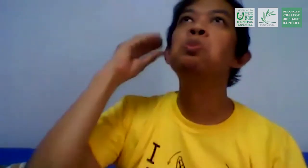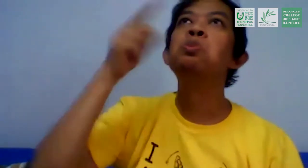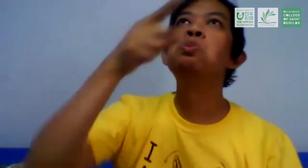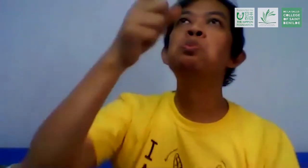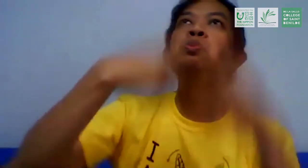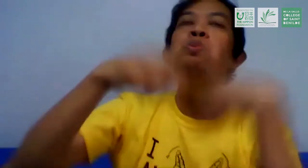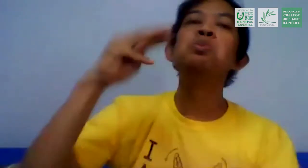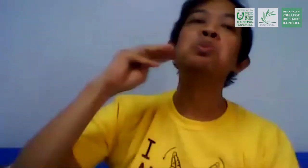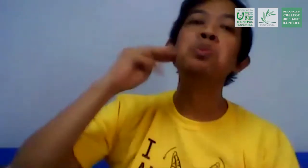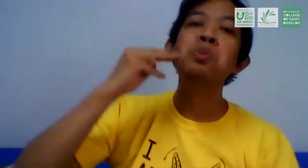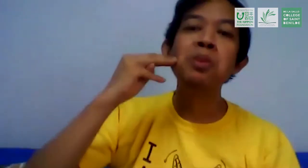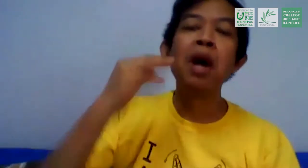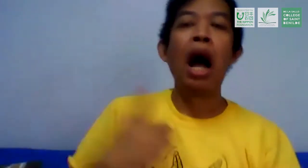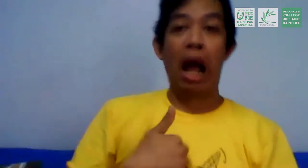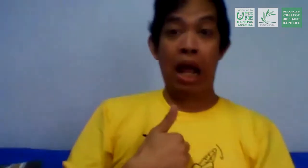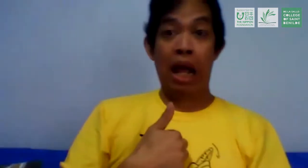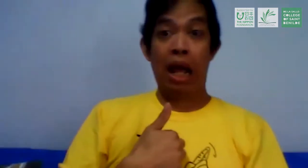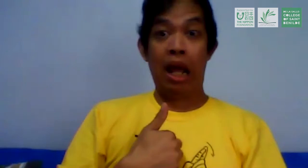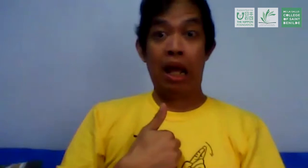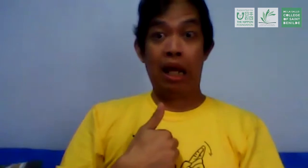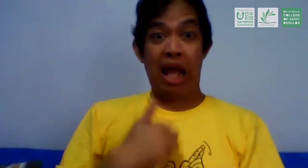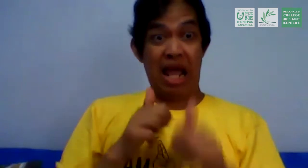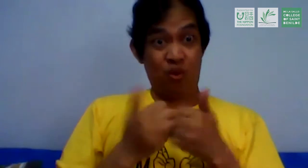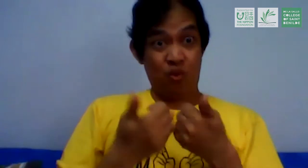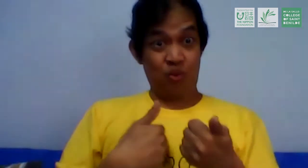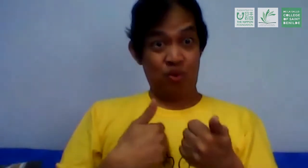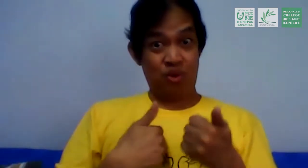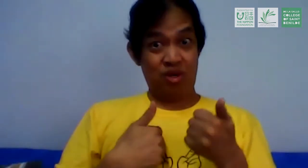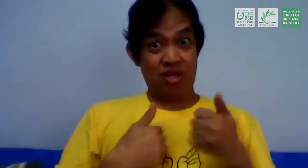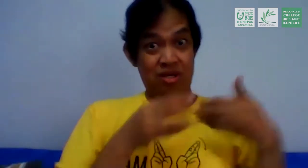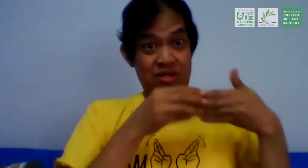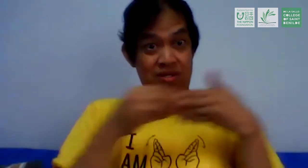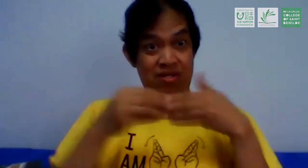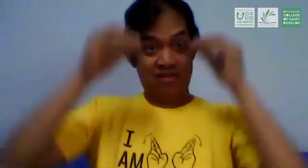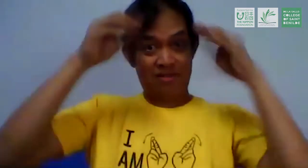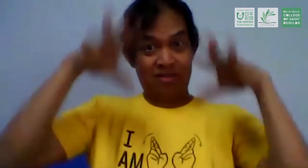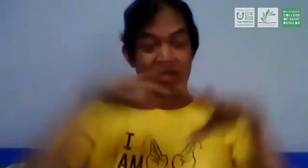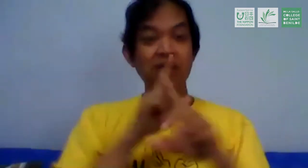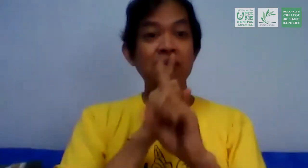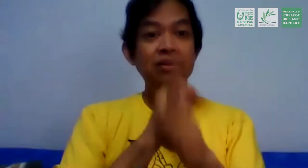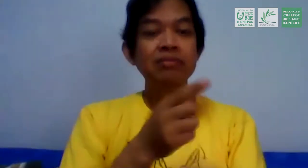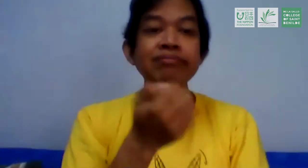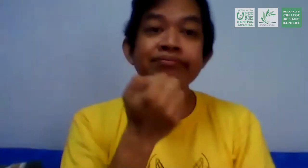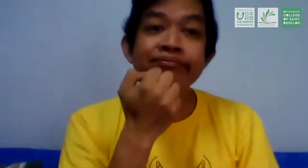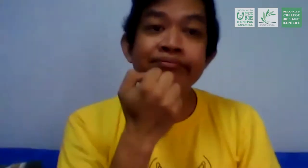I would often ask them, who taught them, for example, this sign on the cheek for mango?